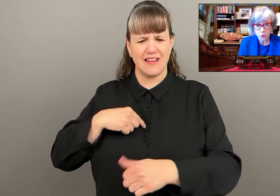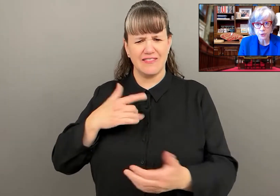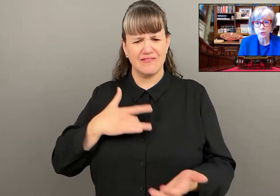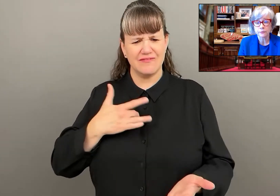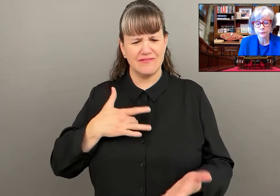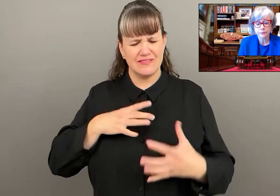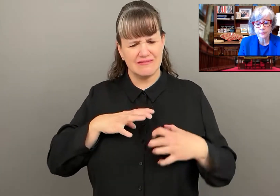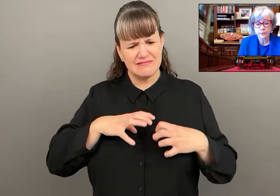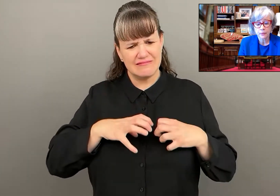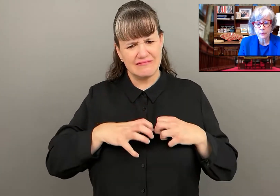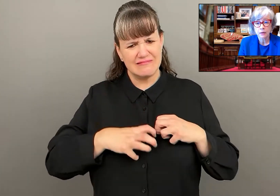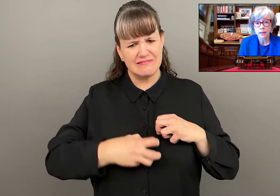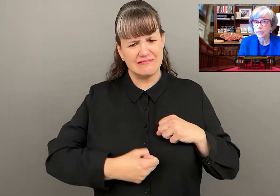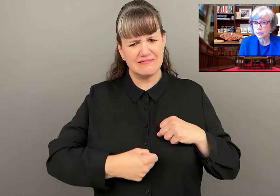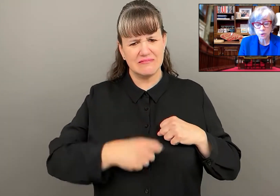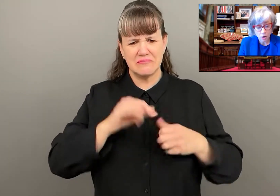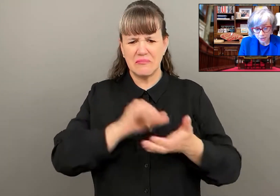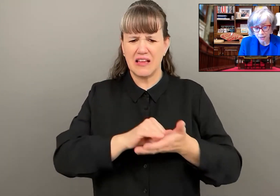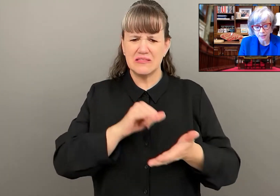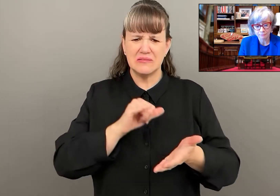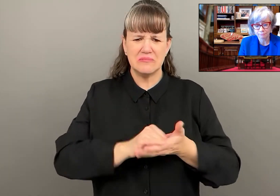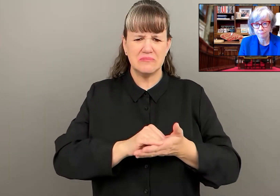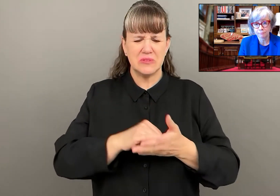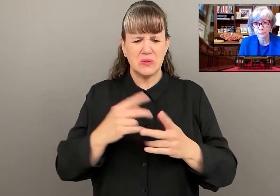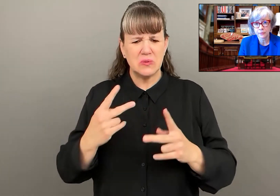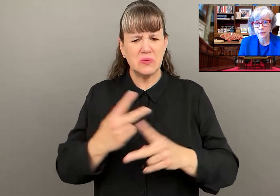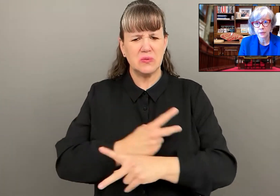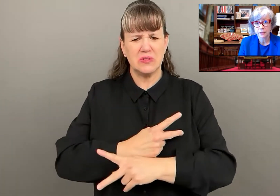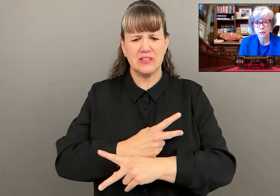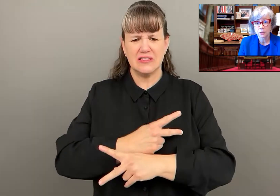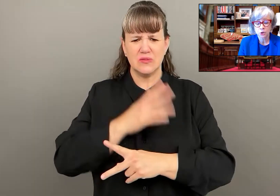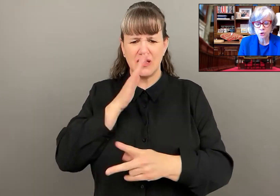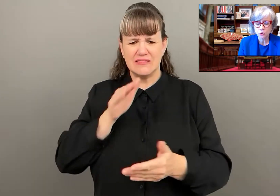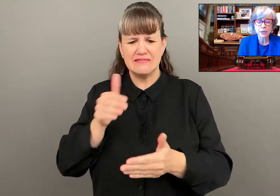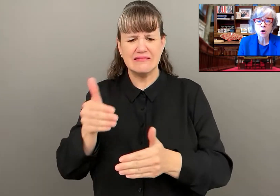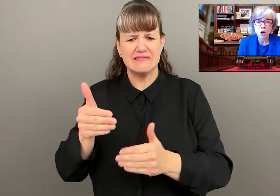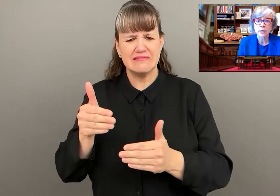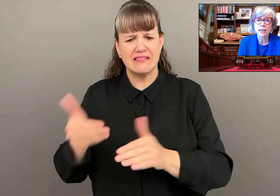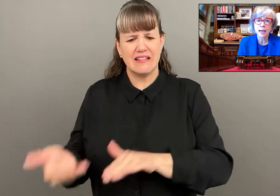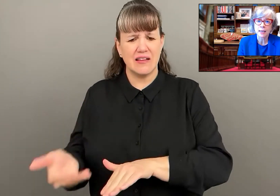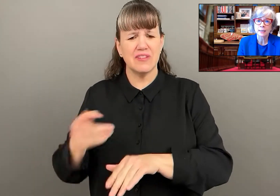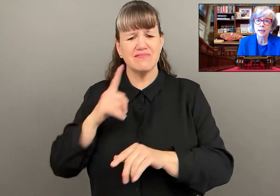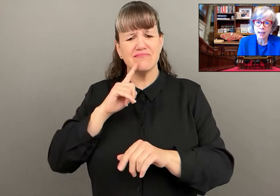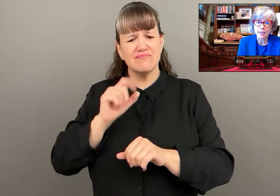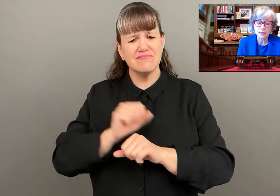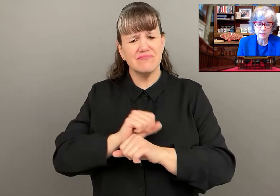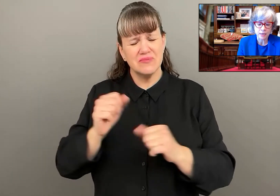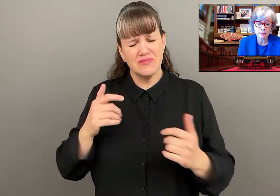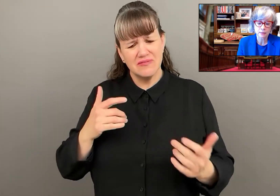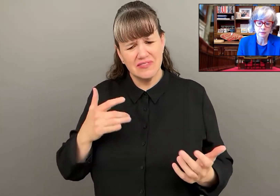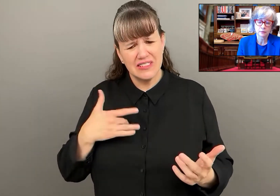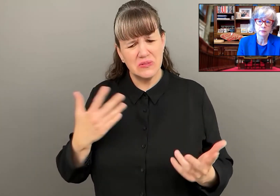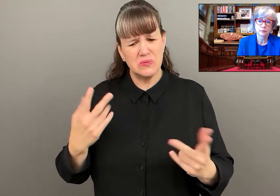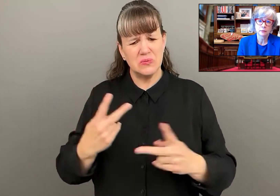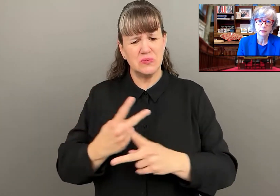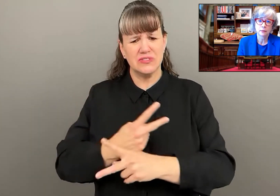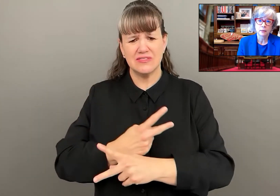went closer, and I did not die. Surely God had a hand in